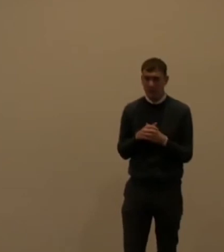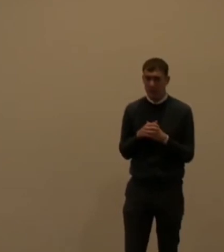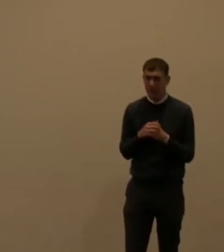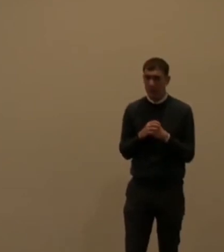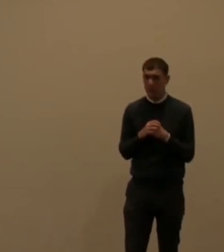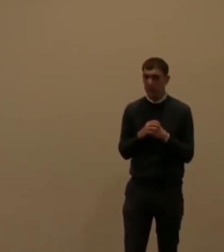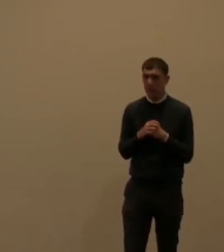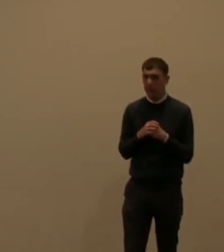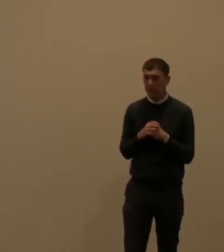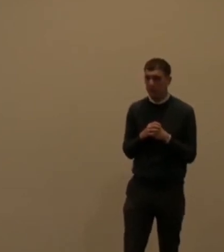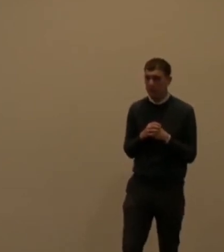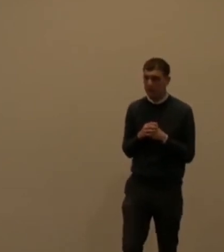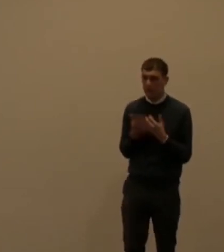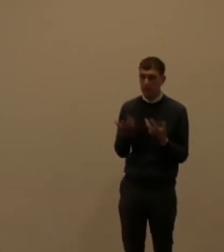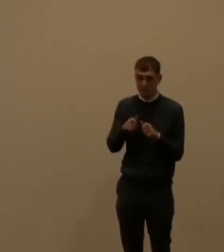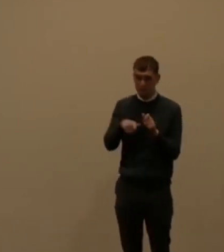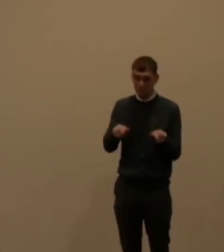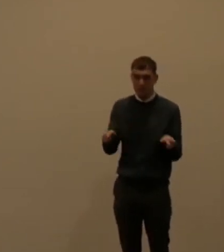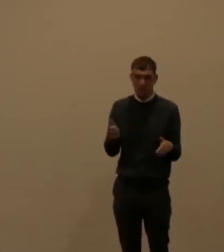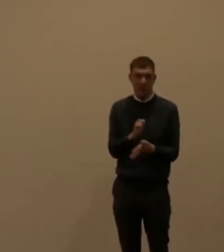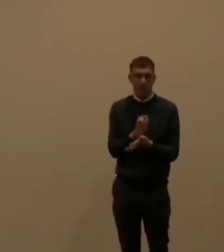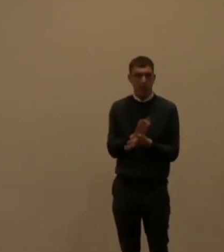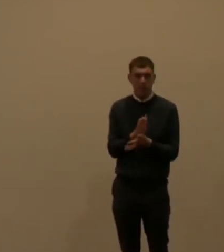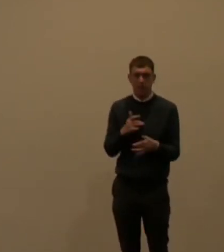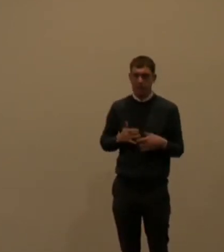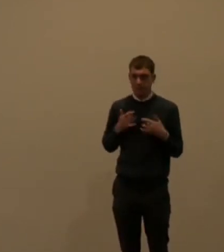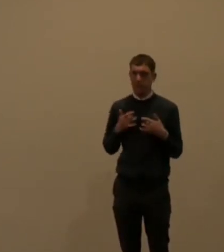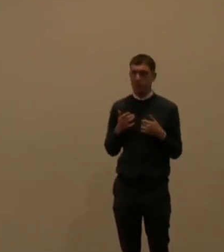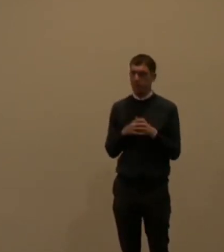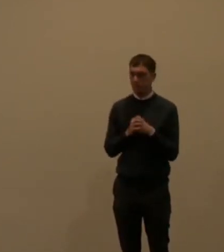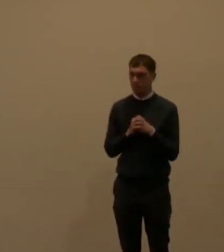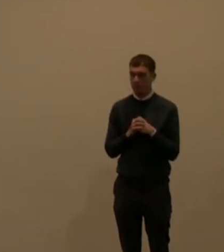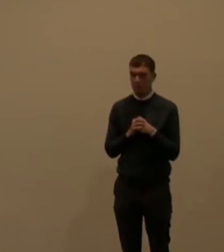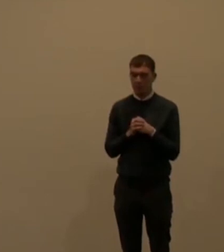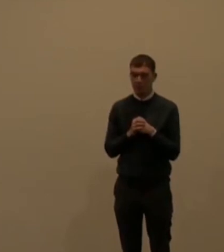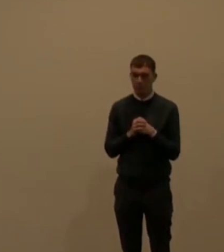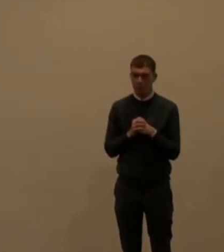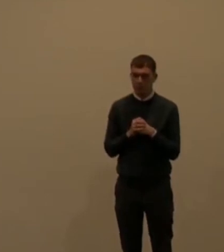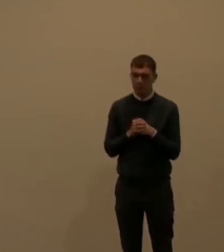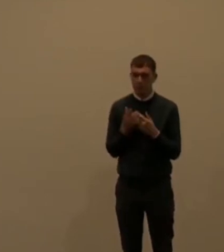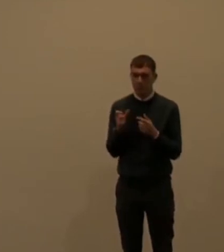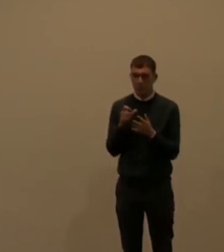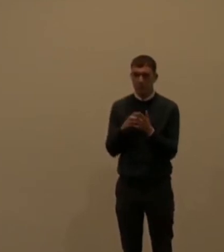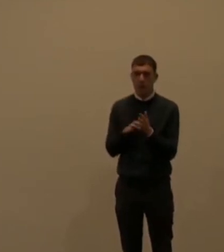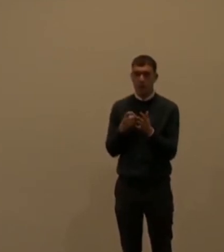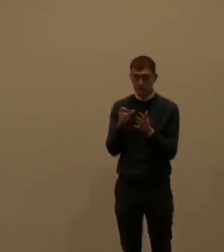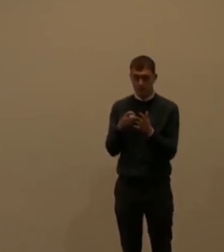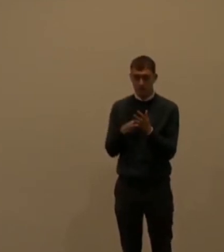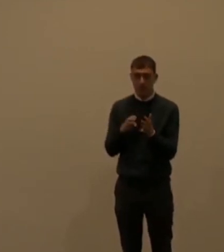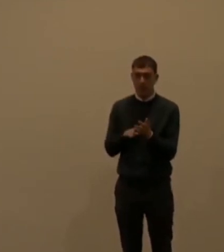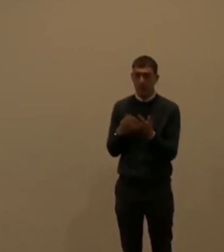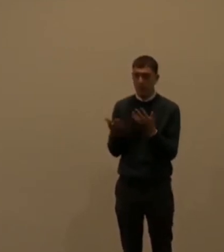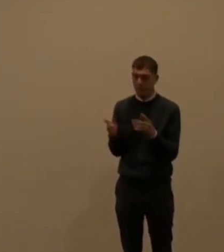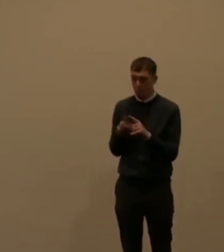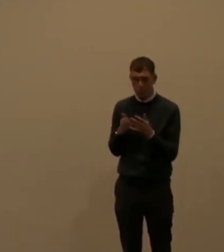and actually people were happier. They were happier, the people that we were talking to. CRM was getting more